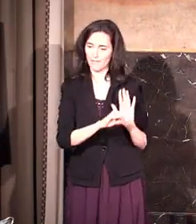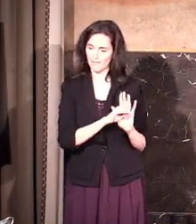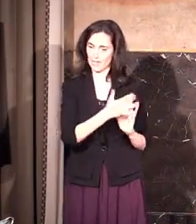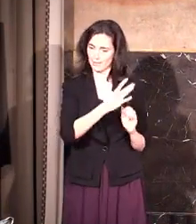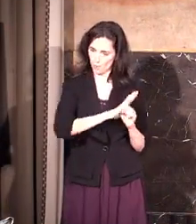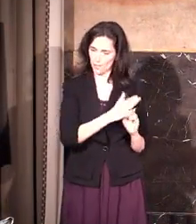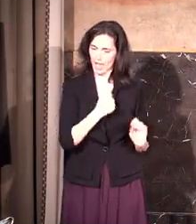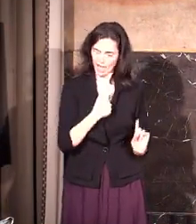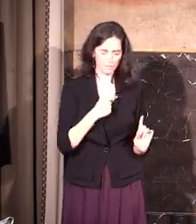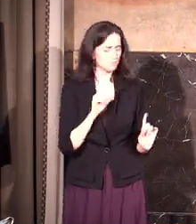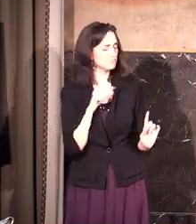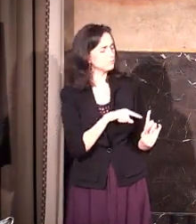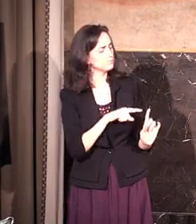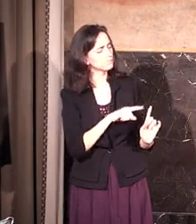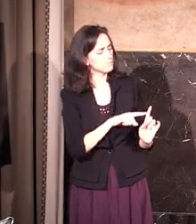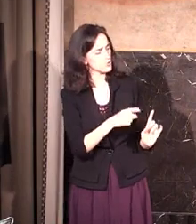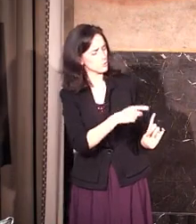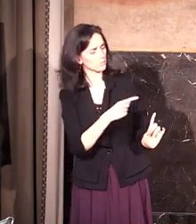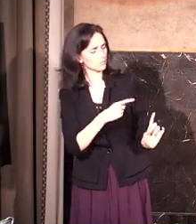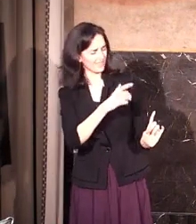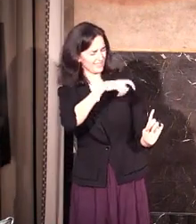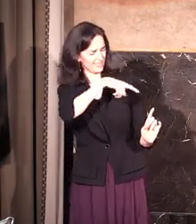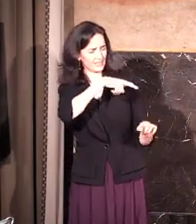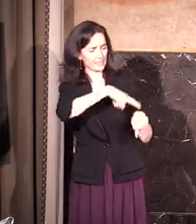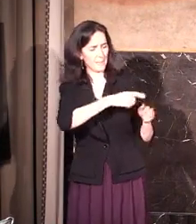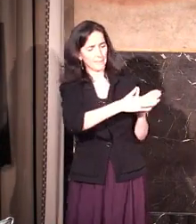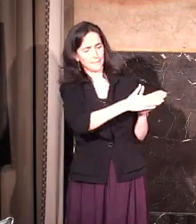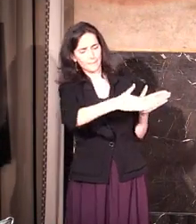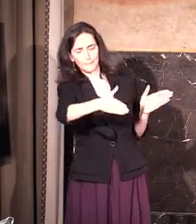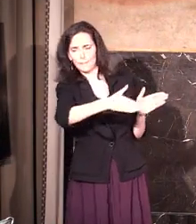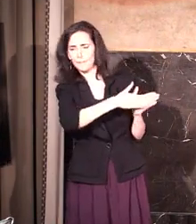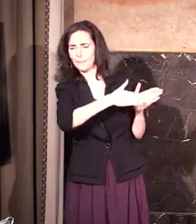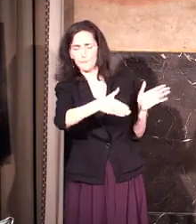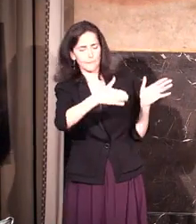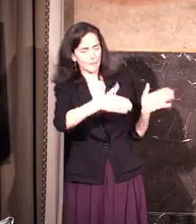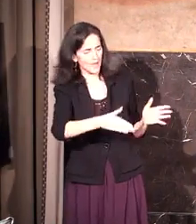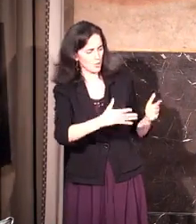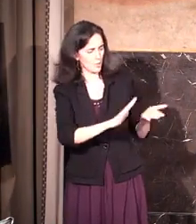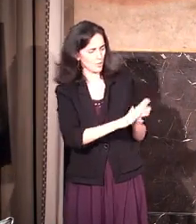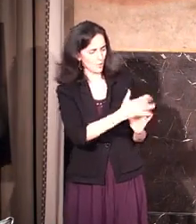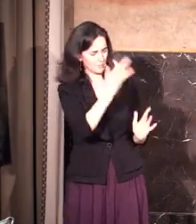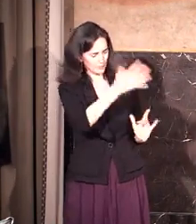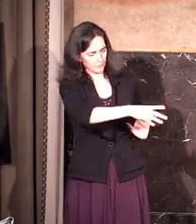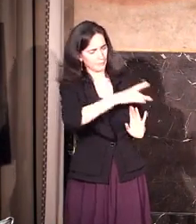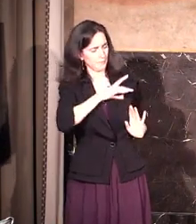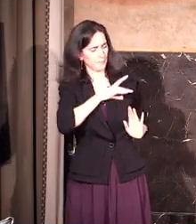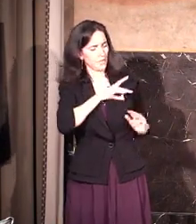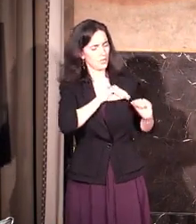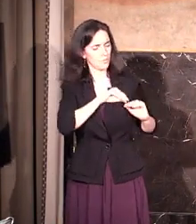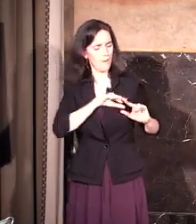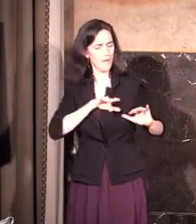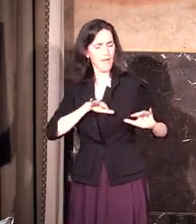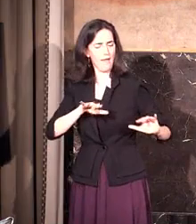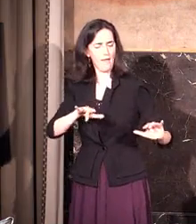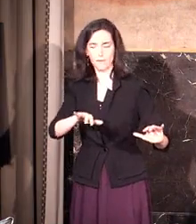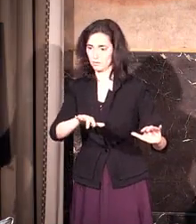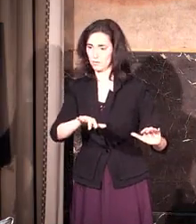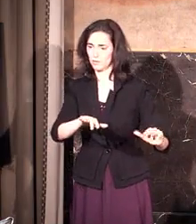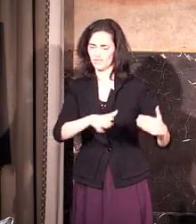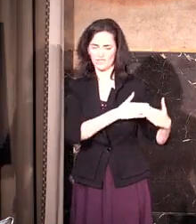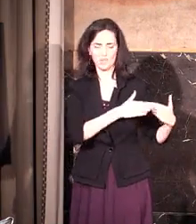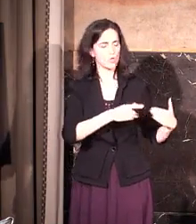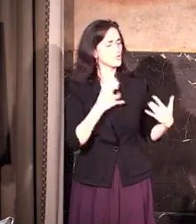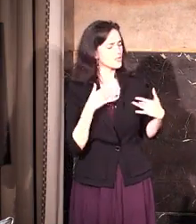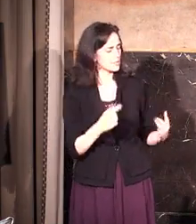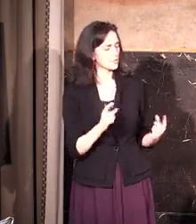for that time period when the individual who was positive became contagious until that conversation, who have